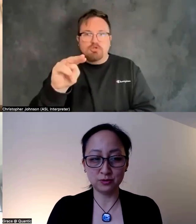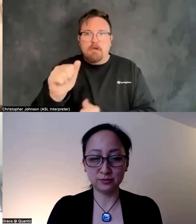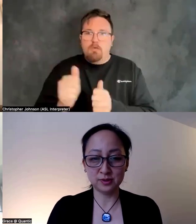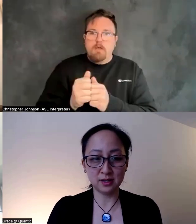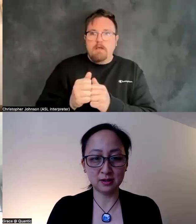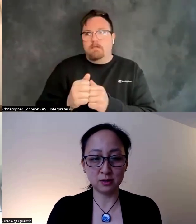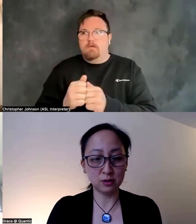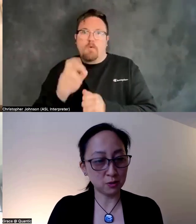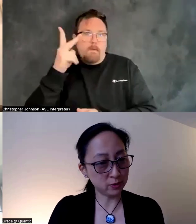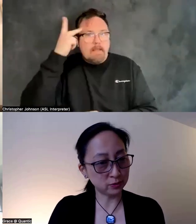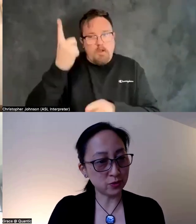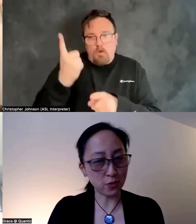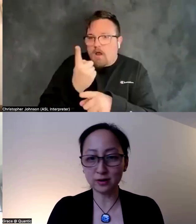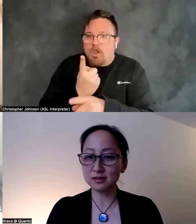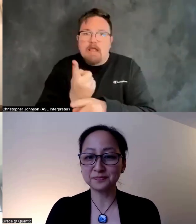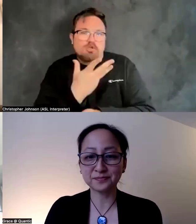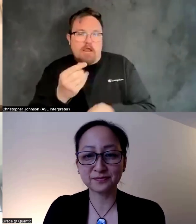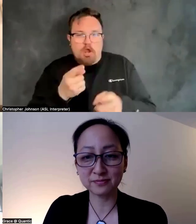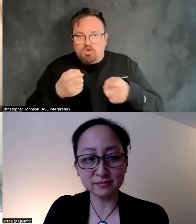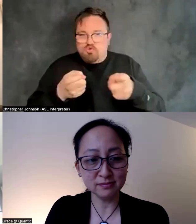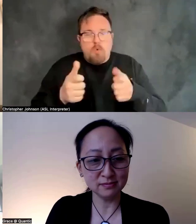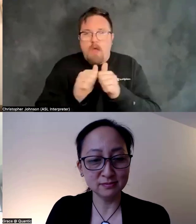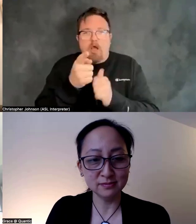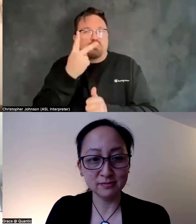control in the global north?